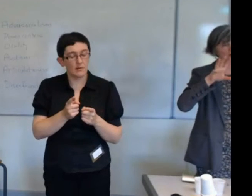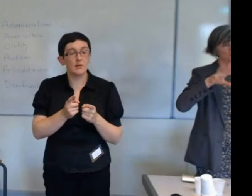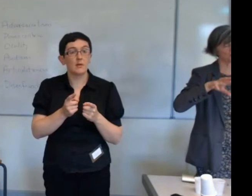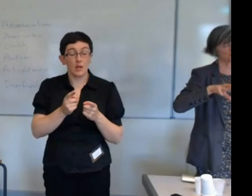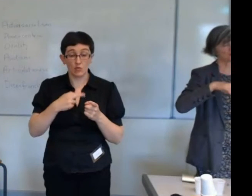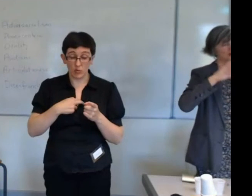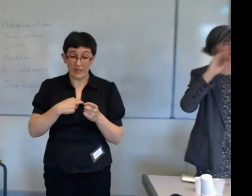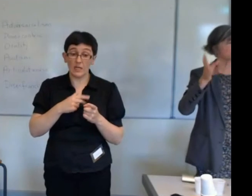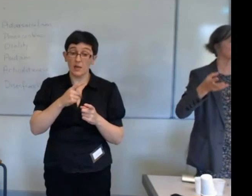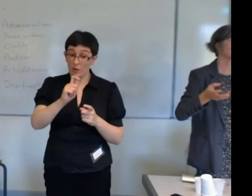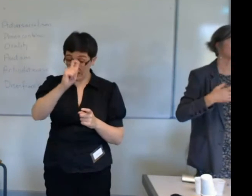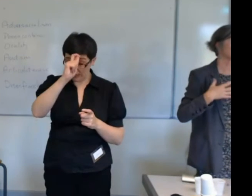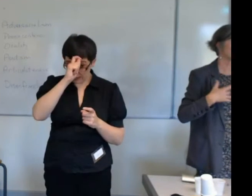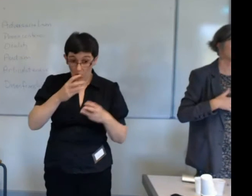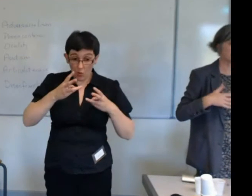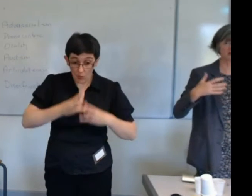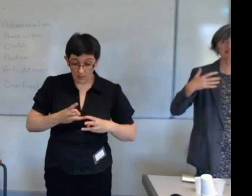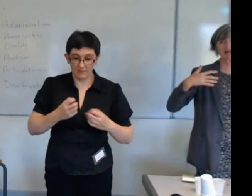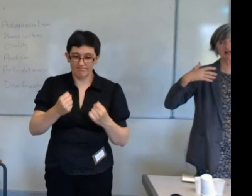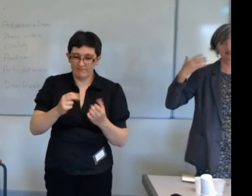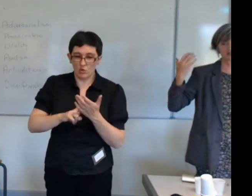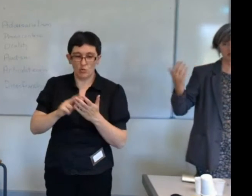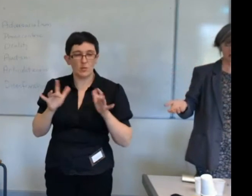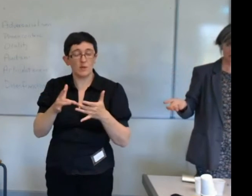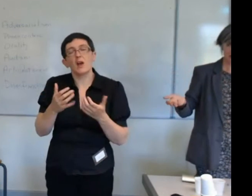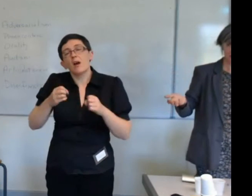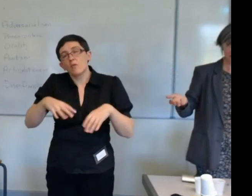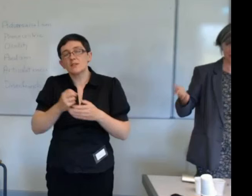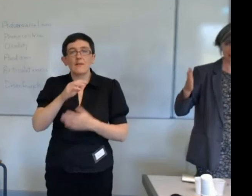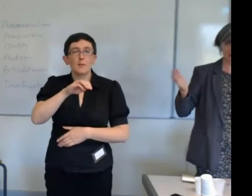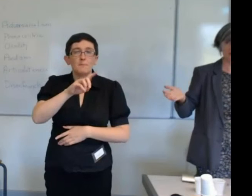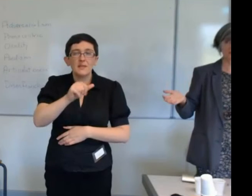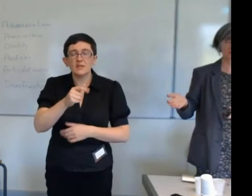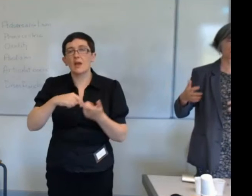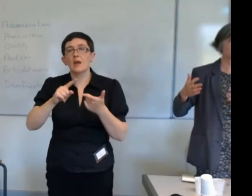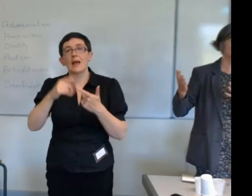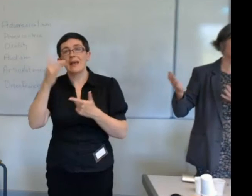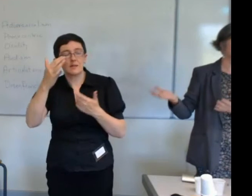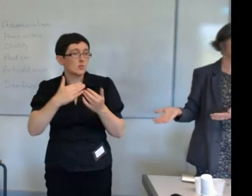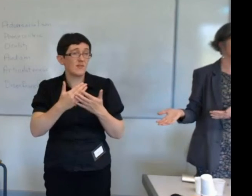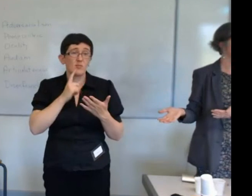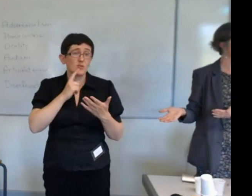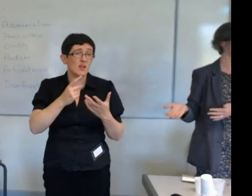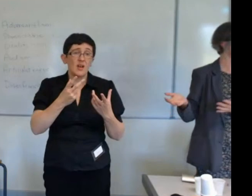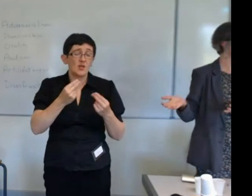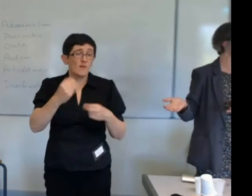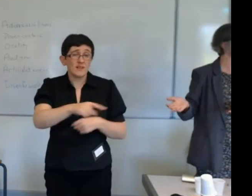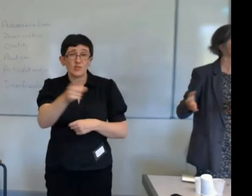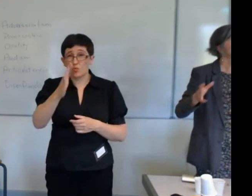primary users. Obviously, people come in as academics and media people, and no disrespect, but you guys are really good at rooting stuff out. So